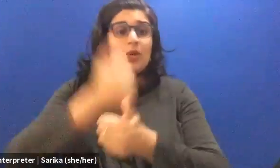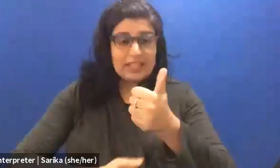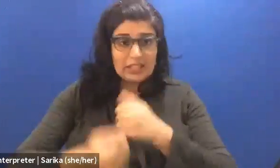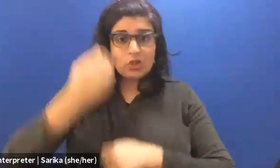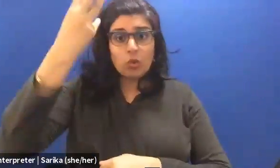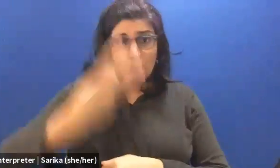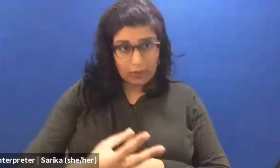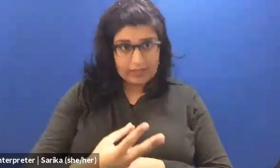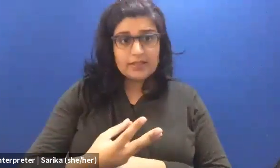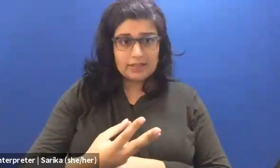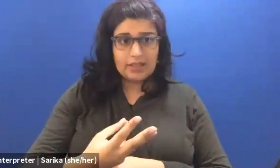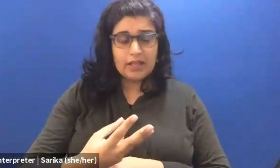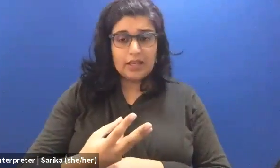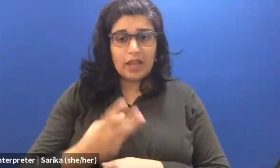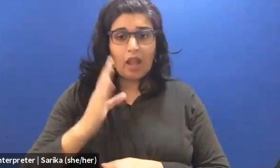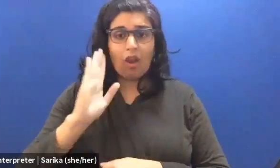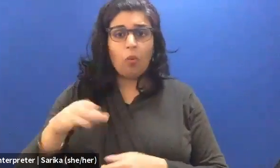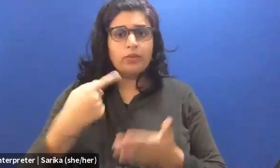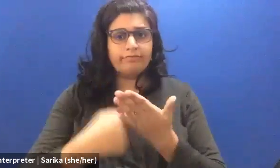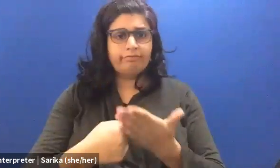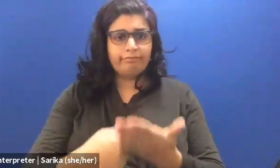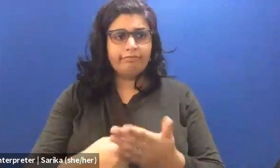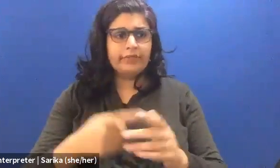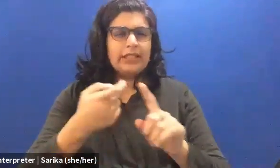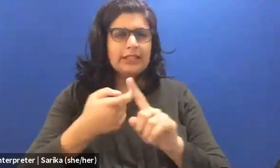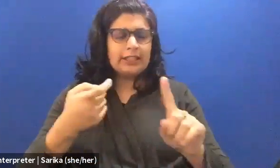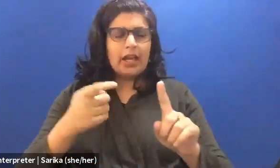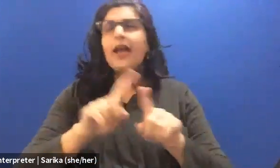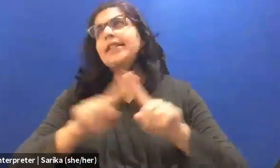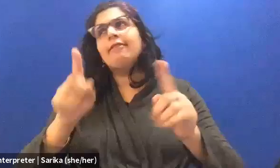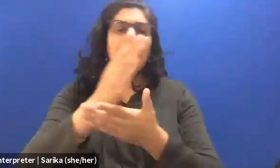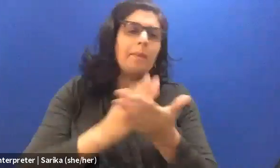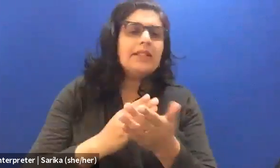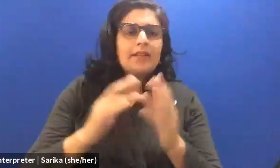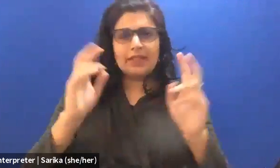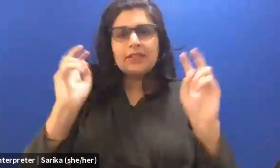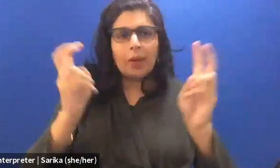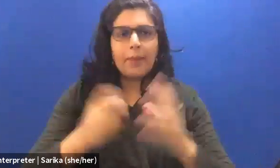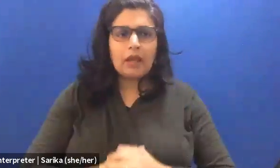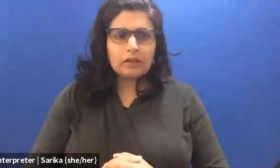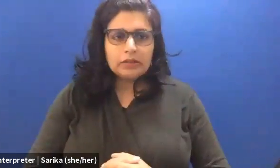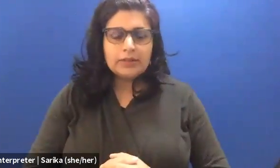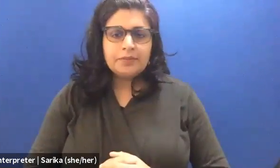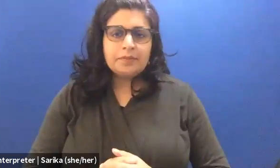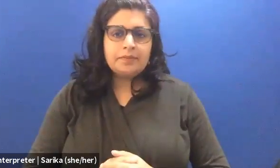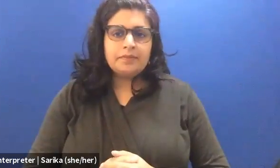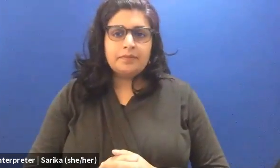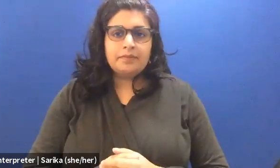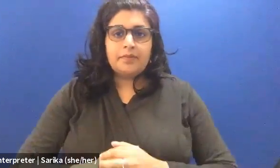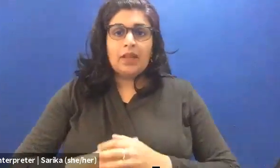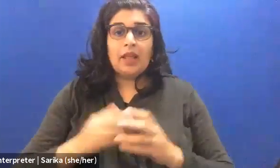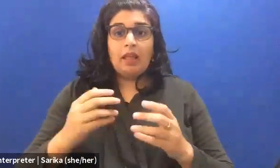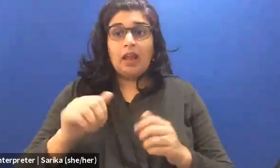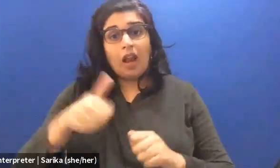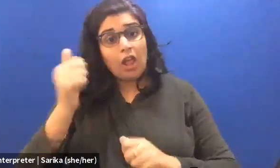Wednesday, on a different piece of this topic. And there will be, you know, additional people